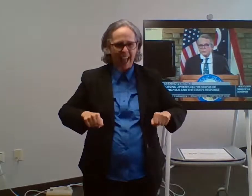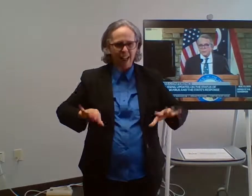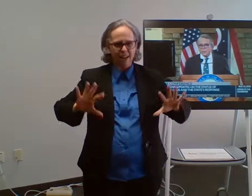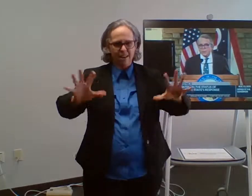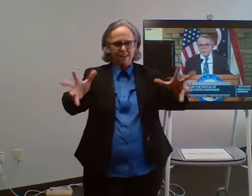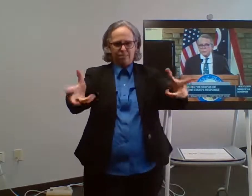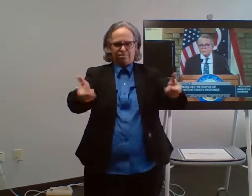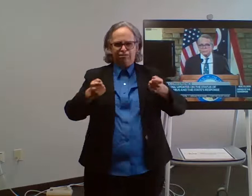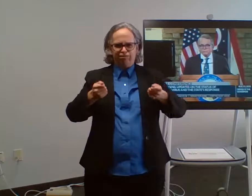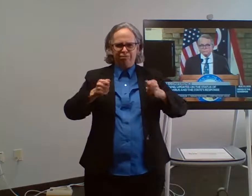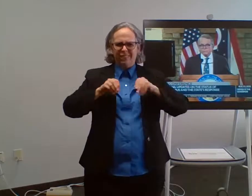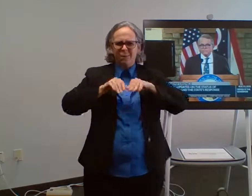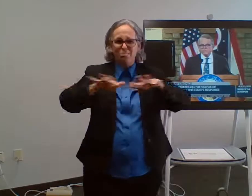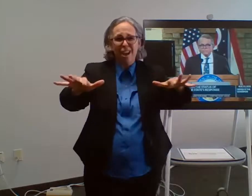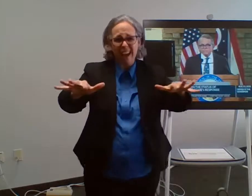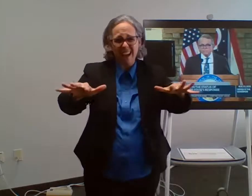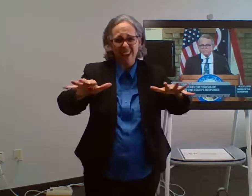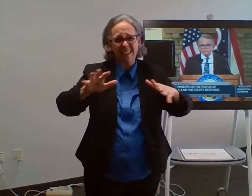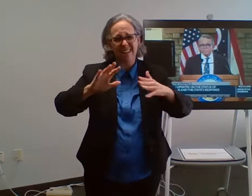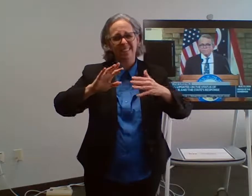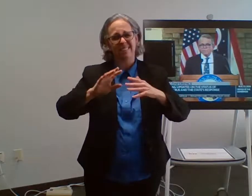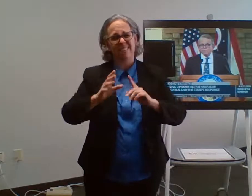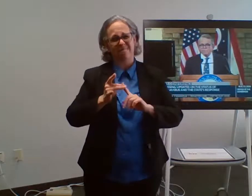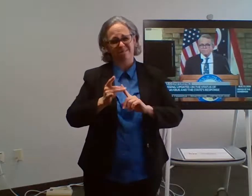it. We control it by what we do.